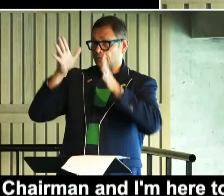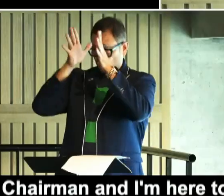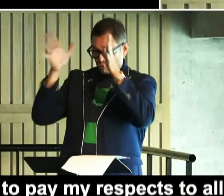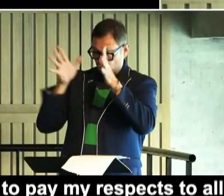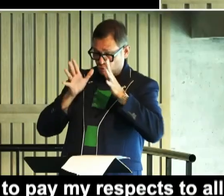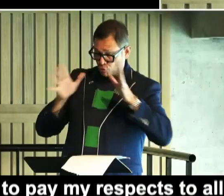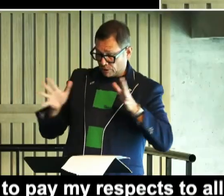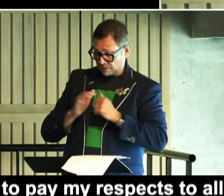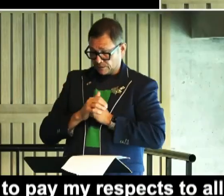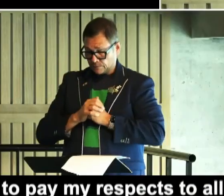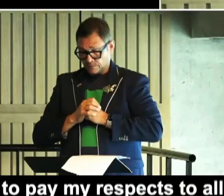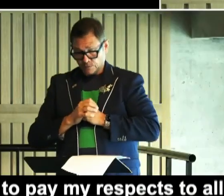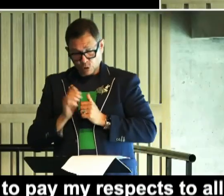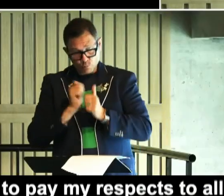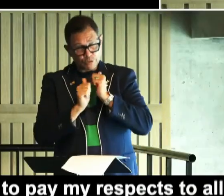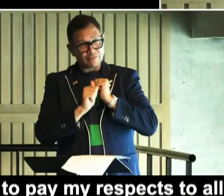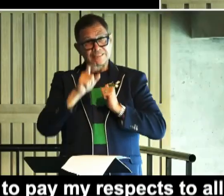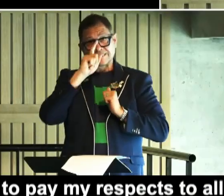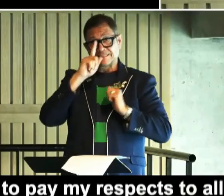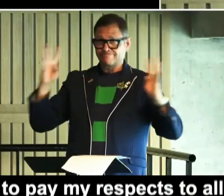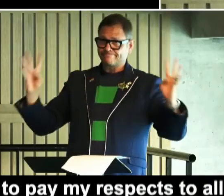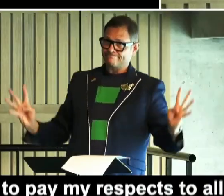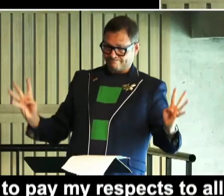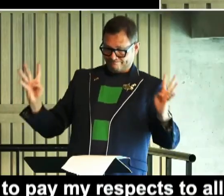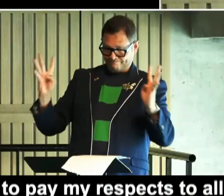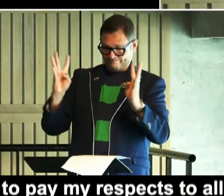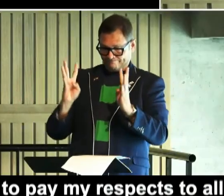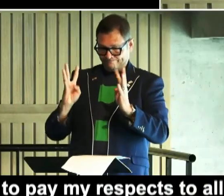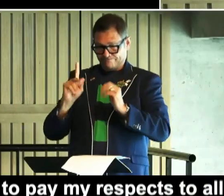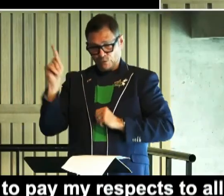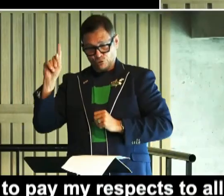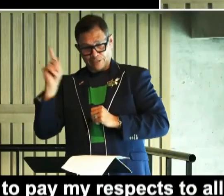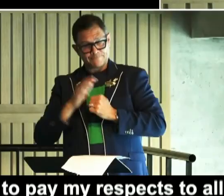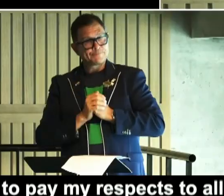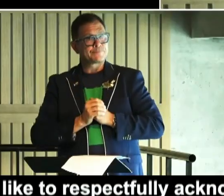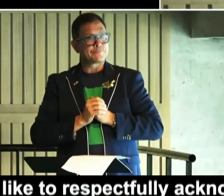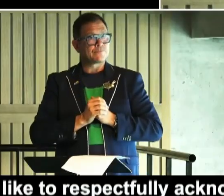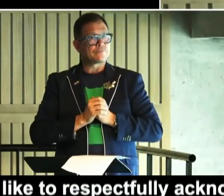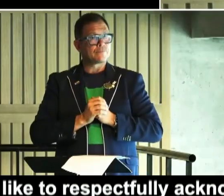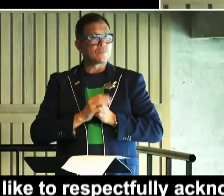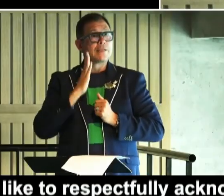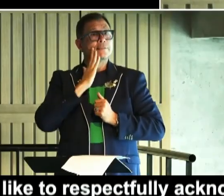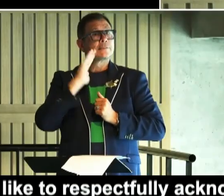acknowledge any Aboriginal and Torres Strait Islander brother and sisters joining us here today.